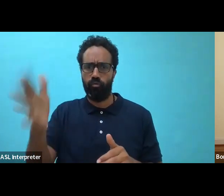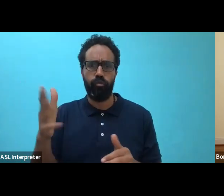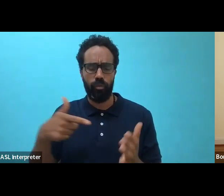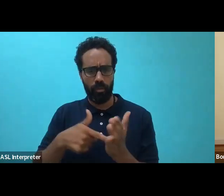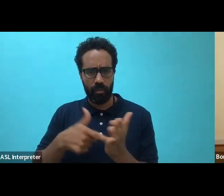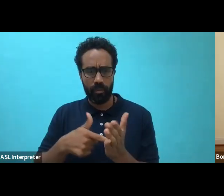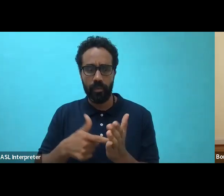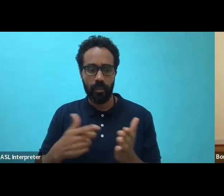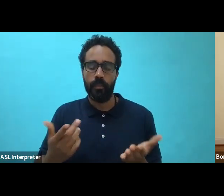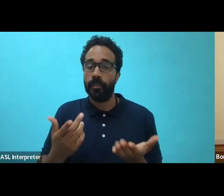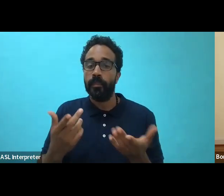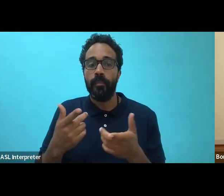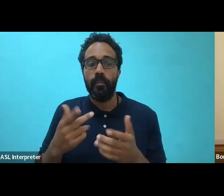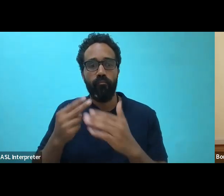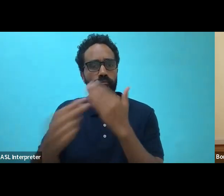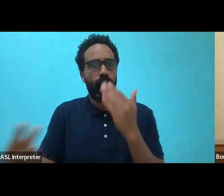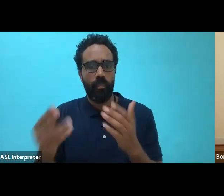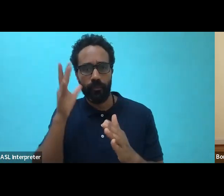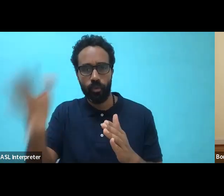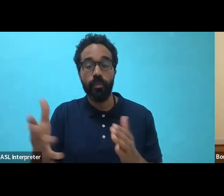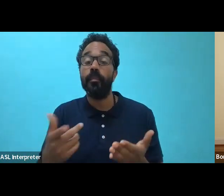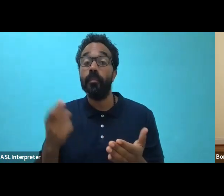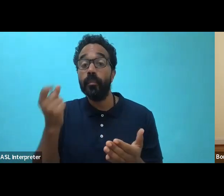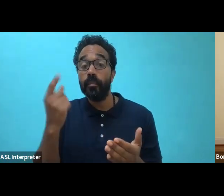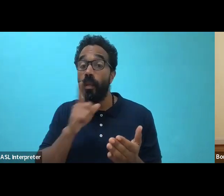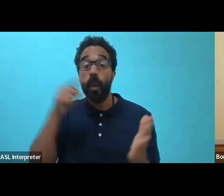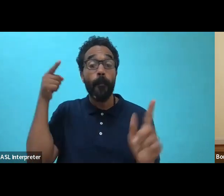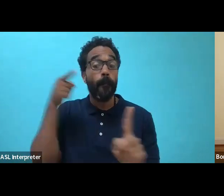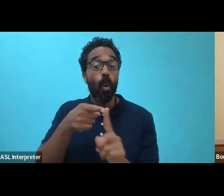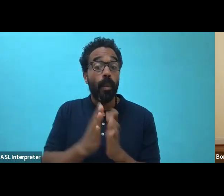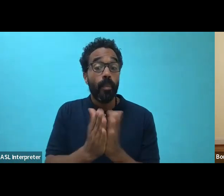the experts on what we need.